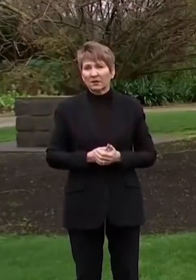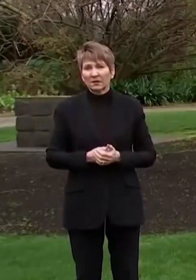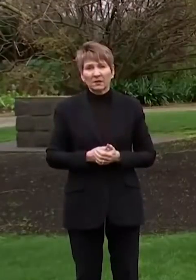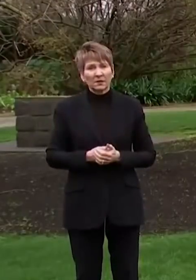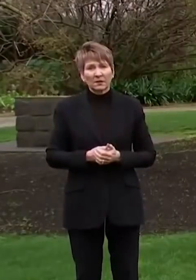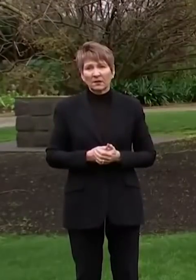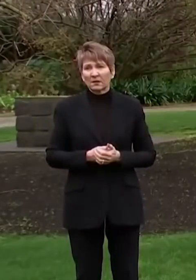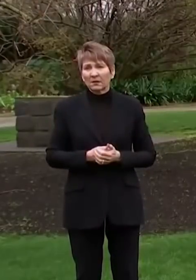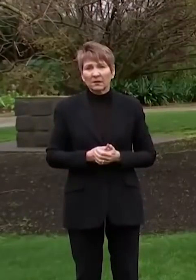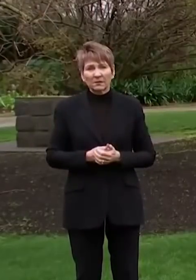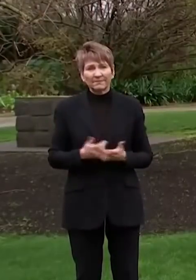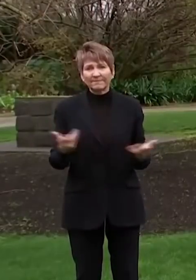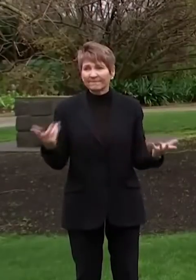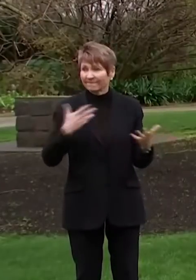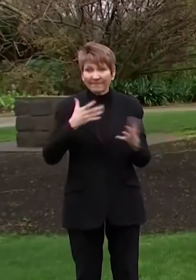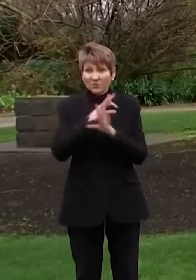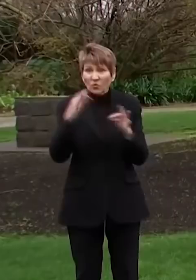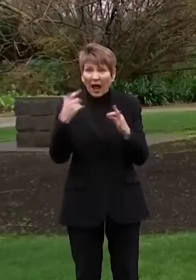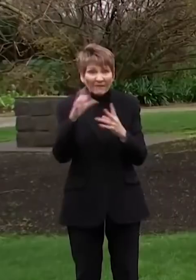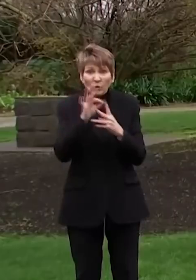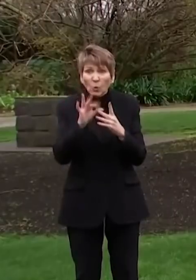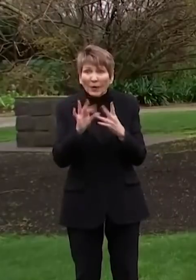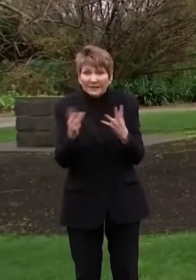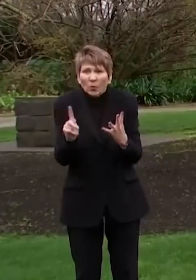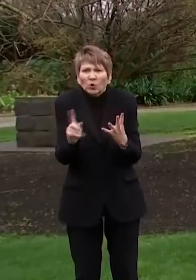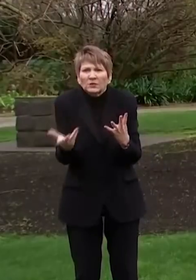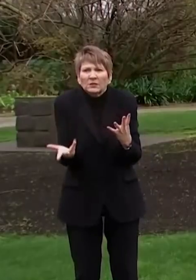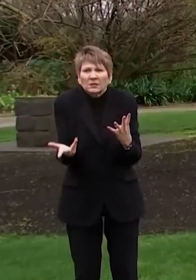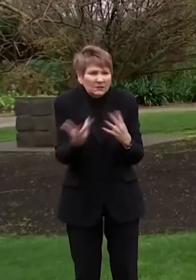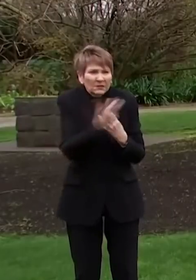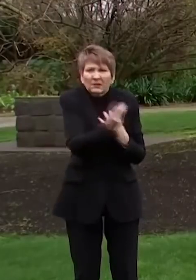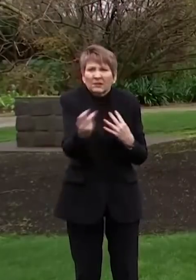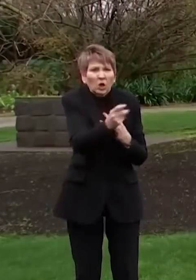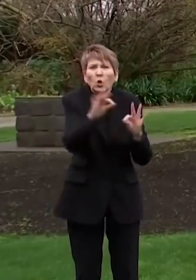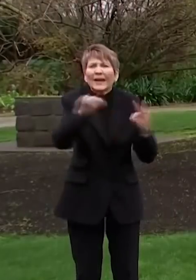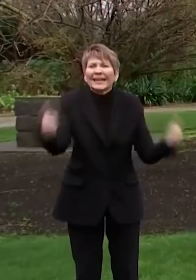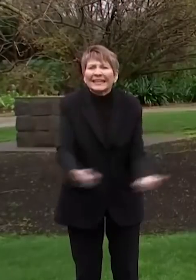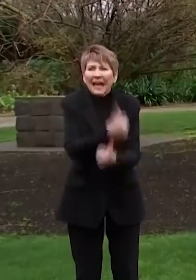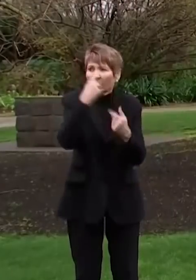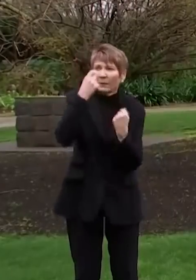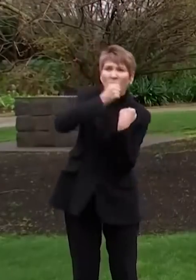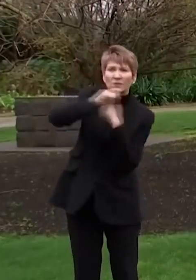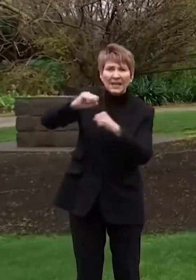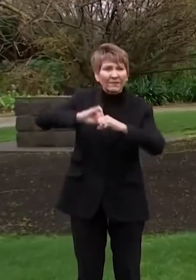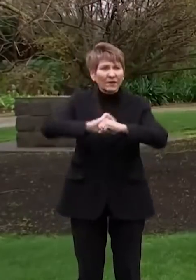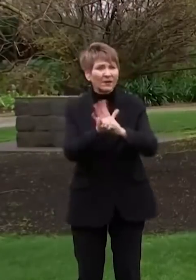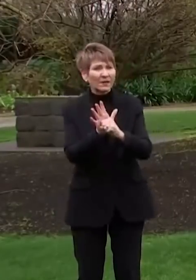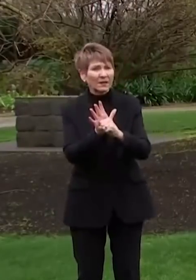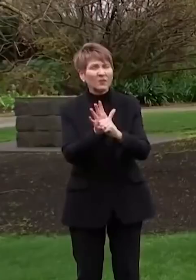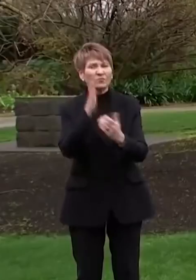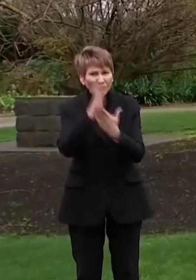two, I literally have no choice but to accept advice and we collectively to make this important